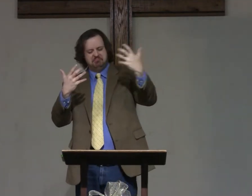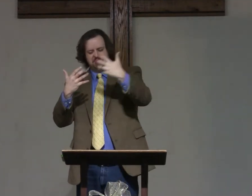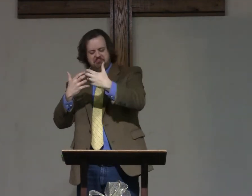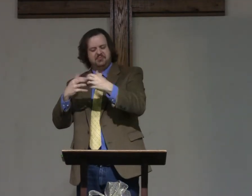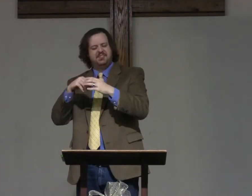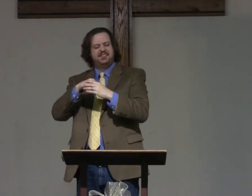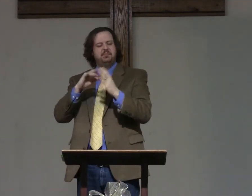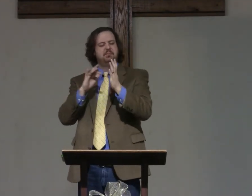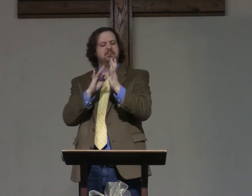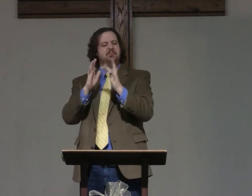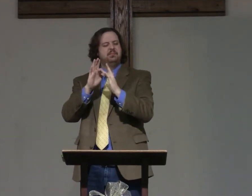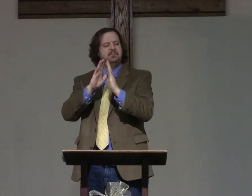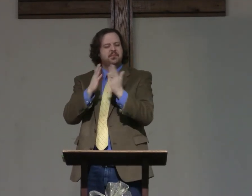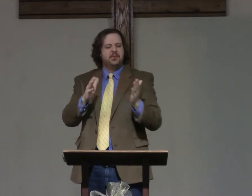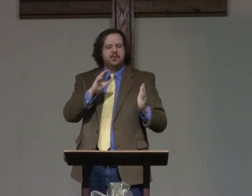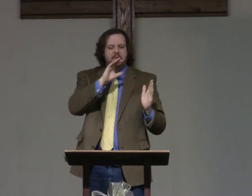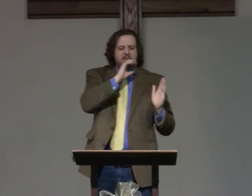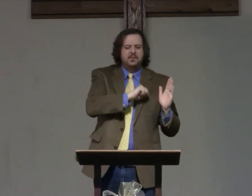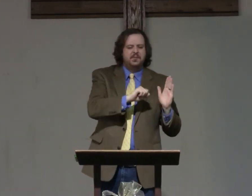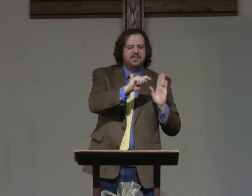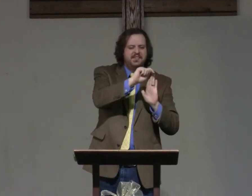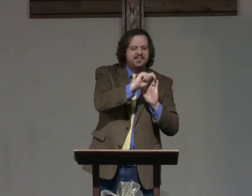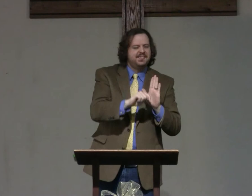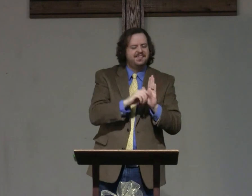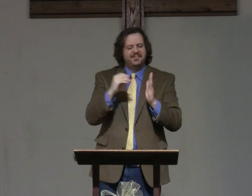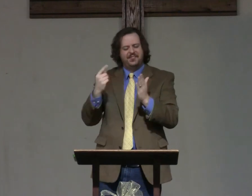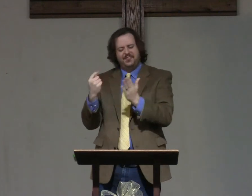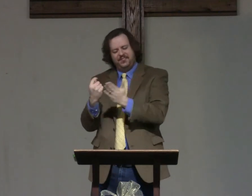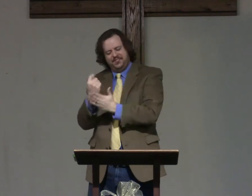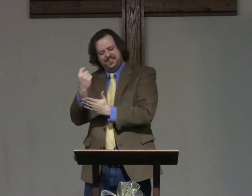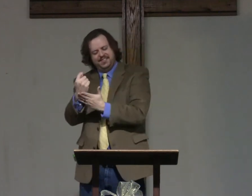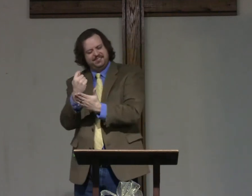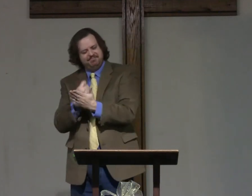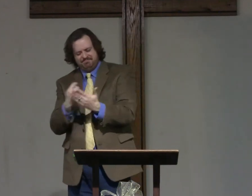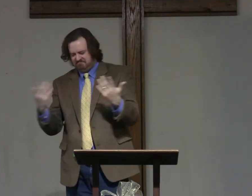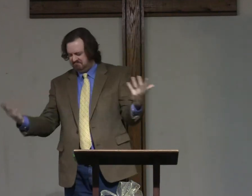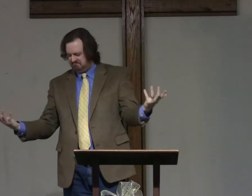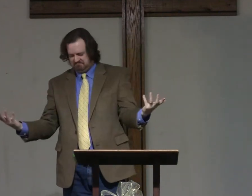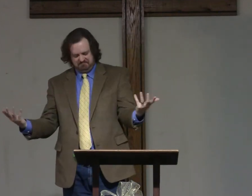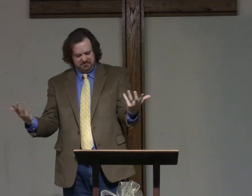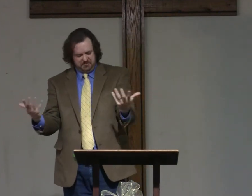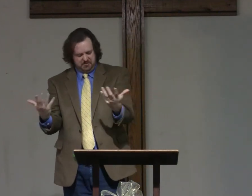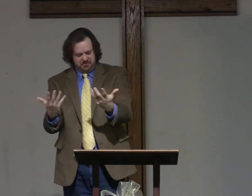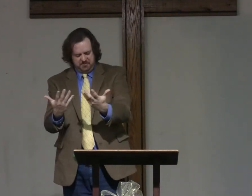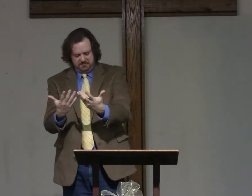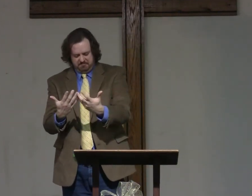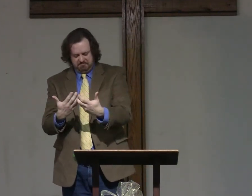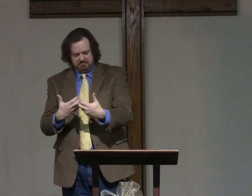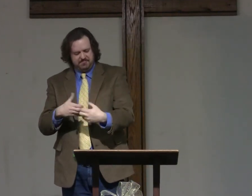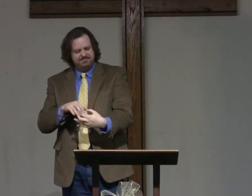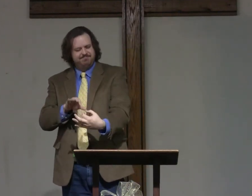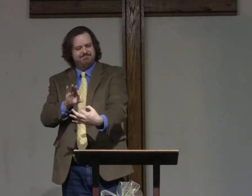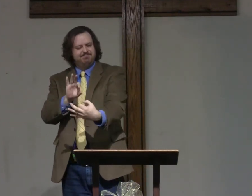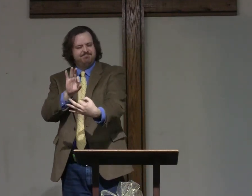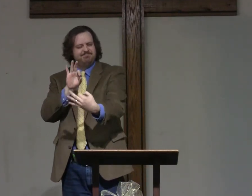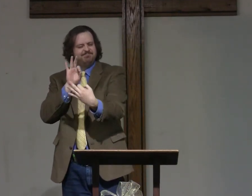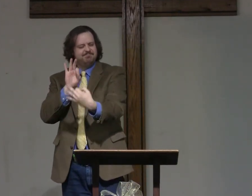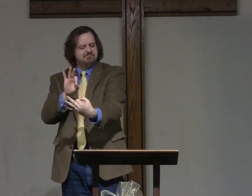So now, let's bring that together with the Old Testament and the New Testament and see